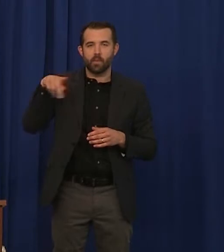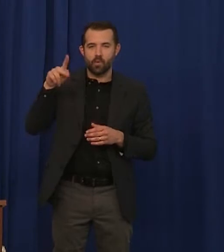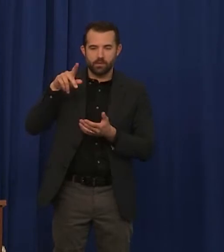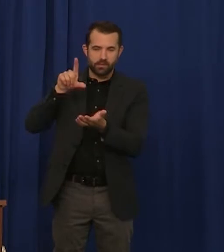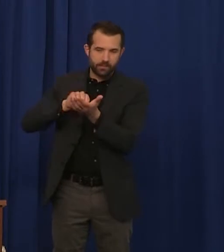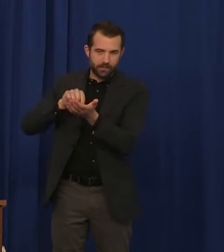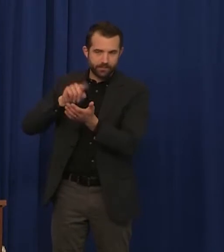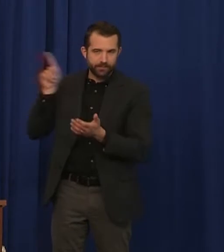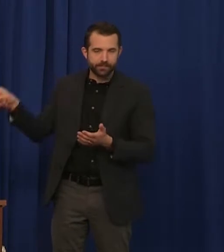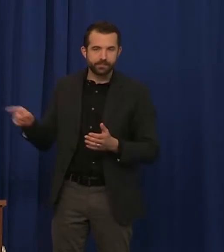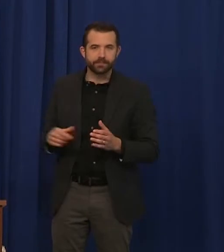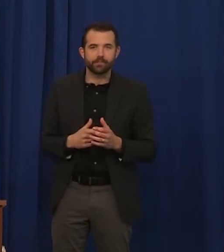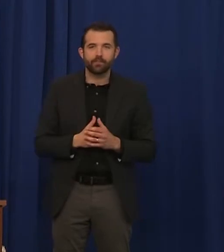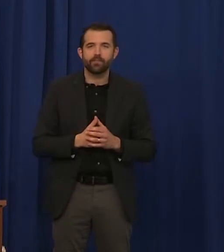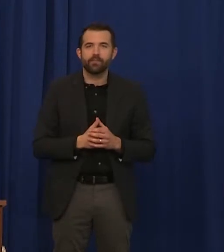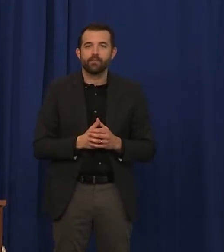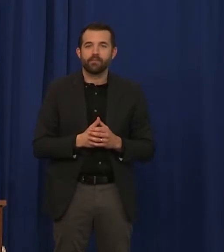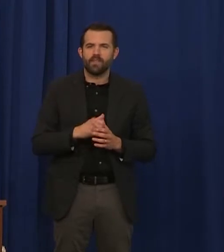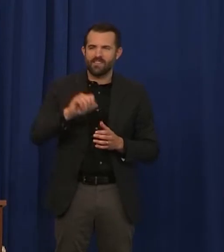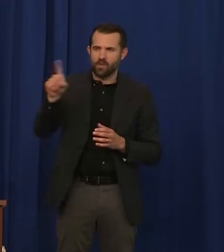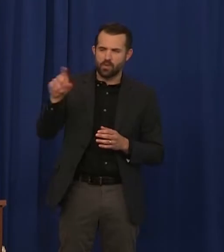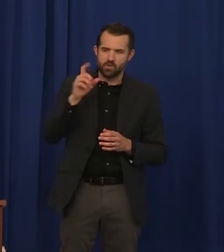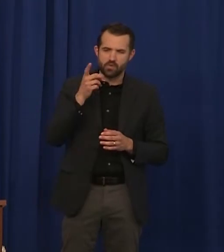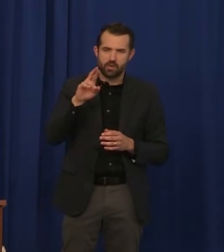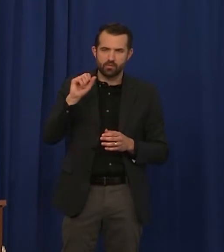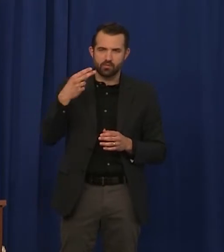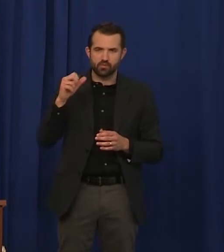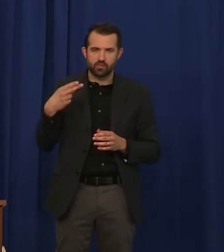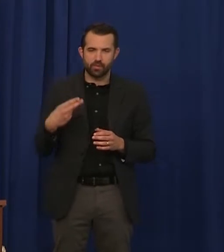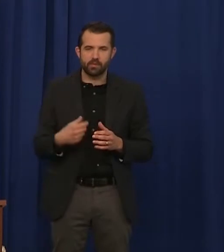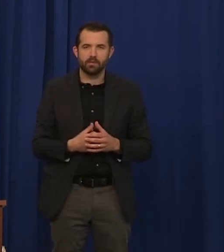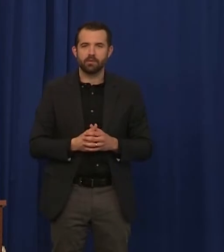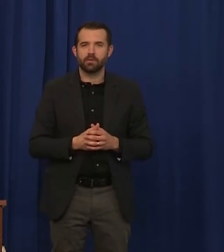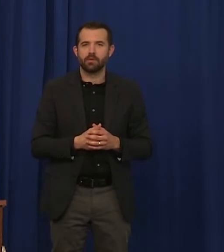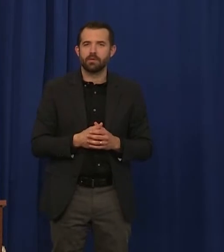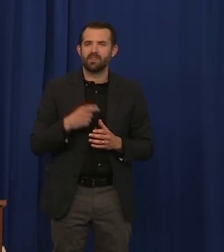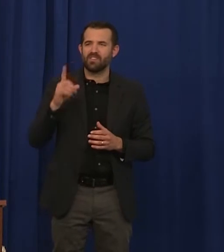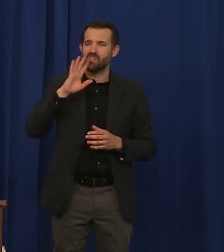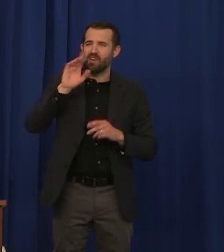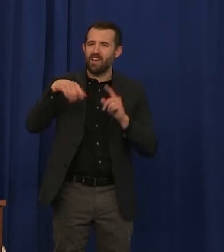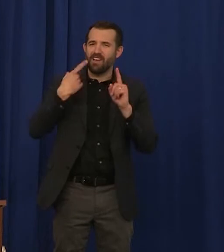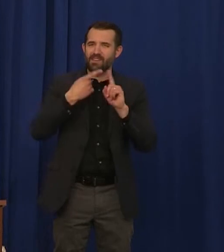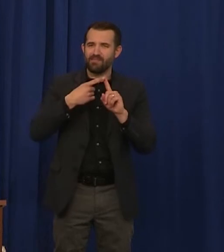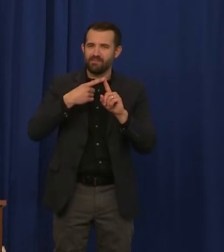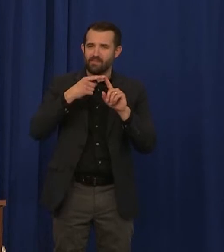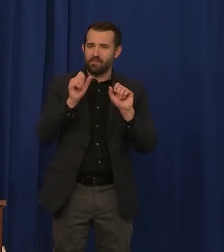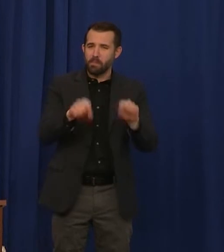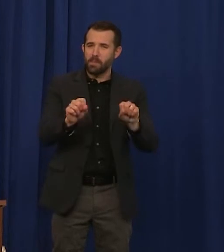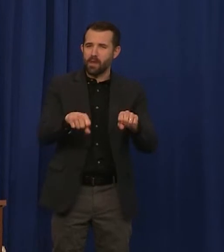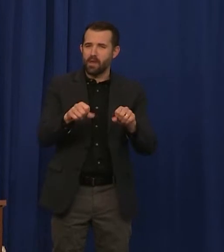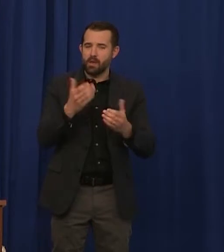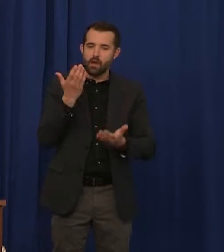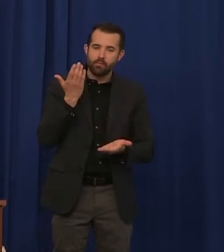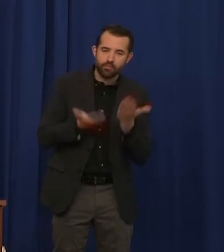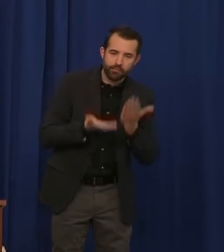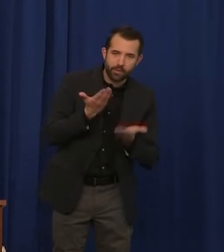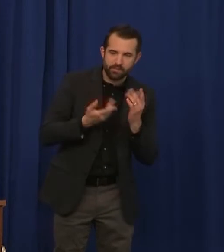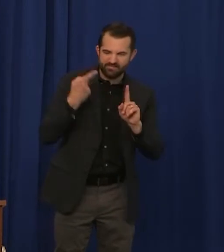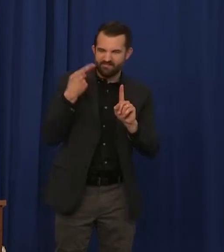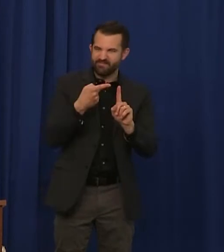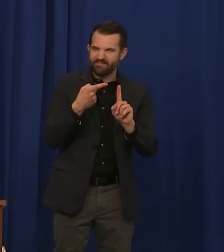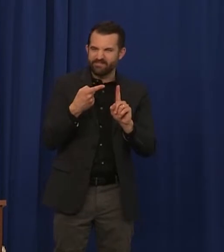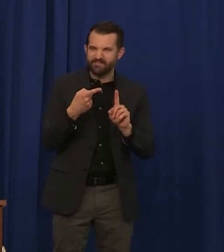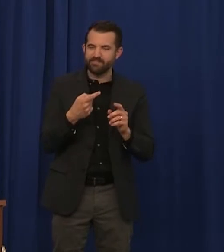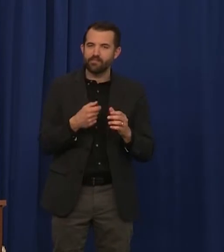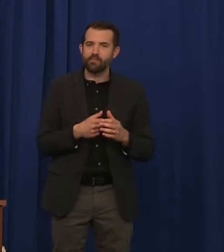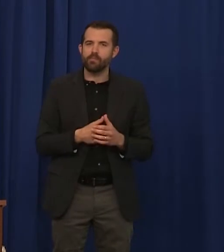questions are for you. I got two. You talked a little bit about probable cases, which is a new category that's now in the mix. I wonder if you could tell me a little bit